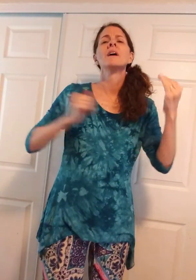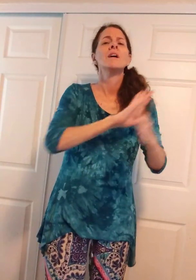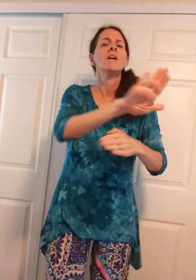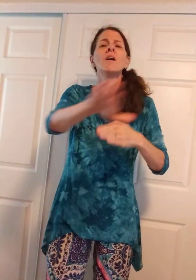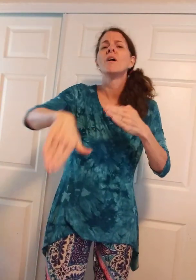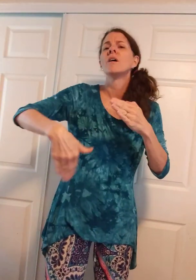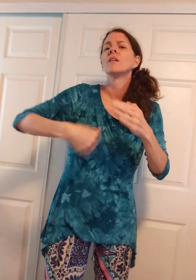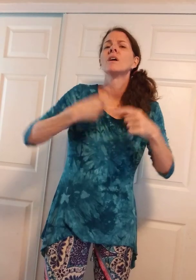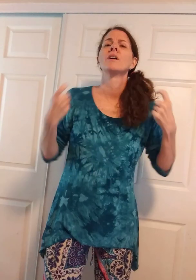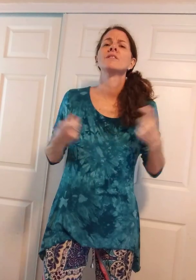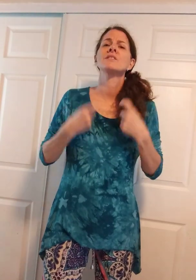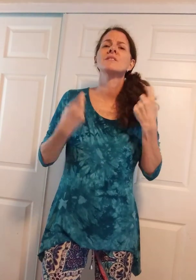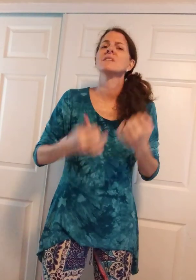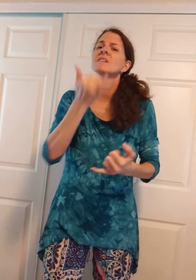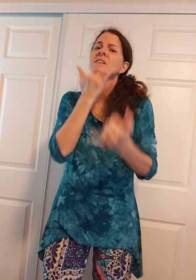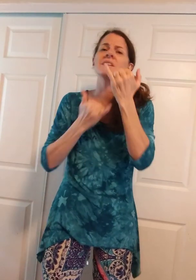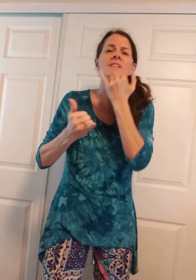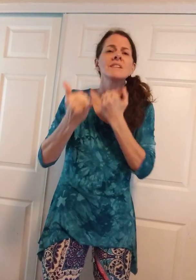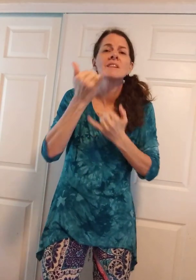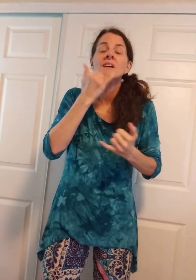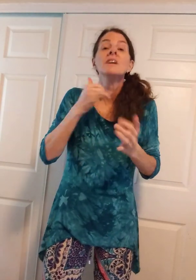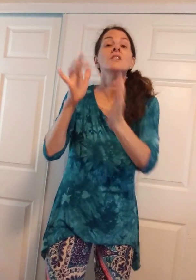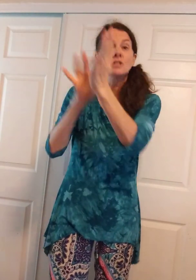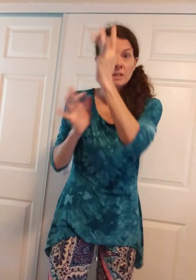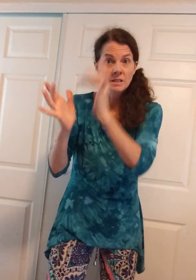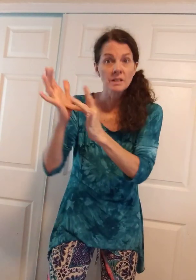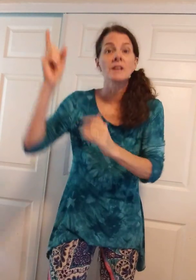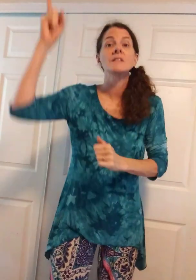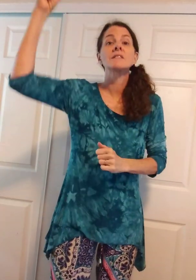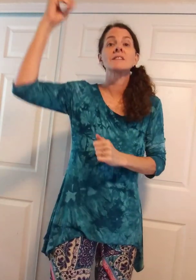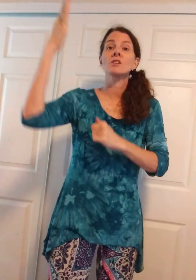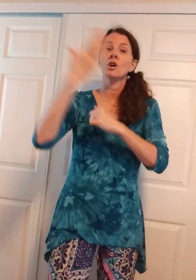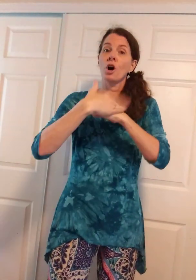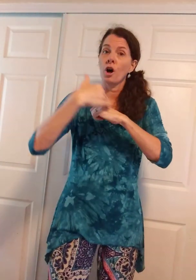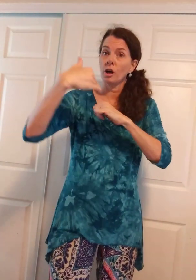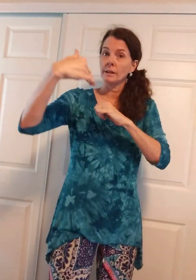the weight of your sin, Jesus is calling.